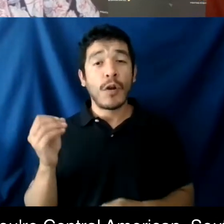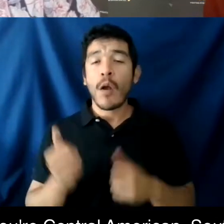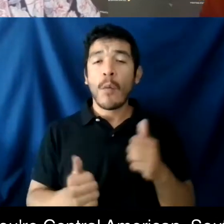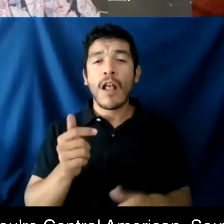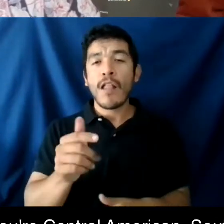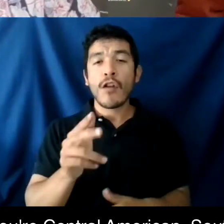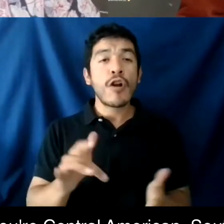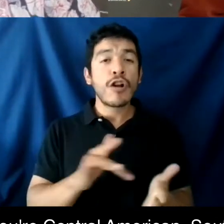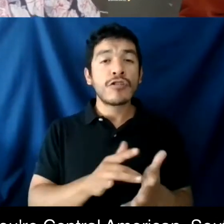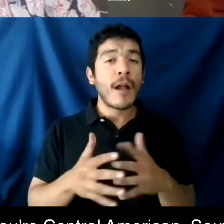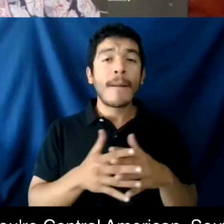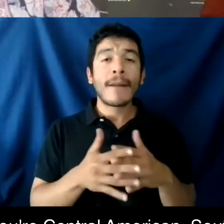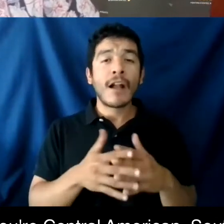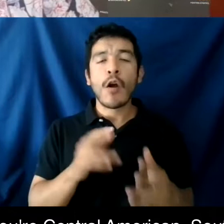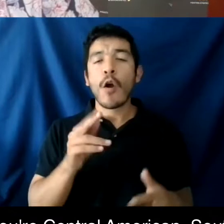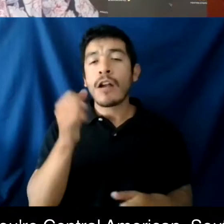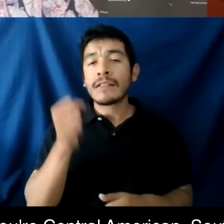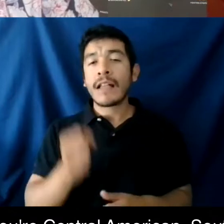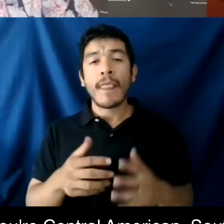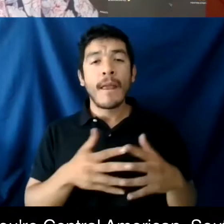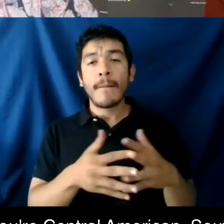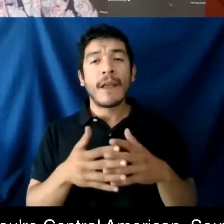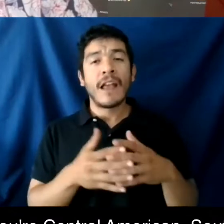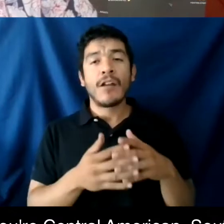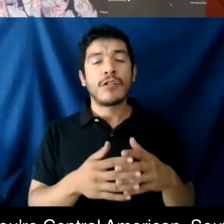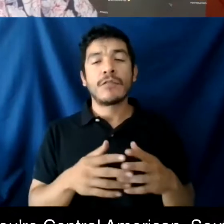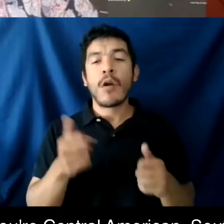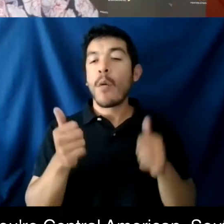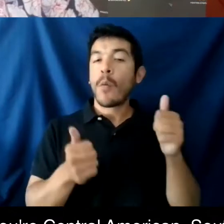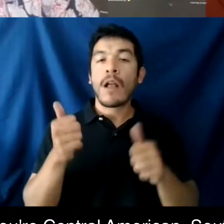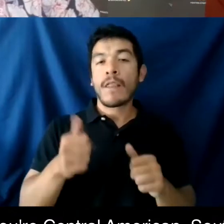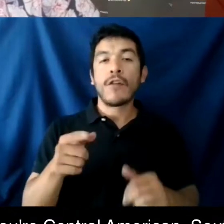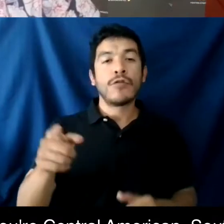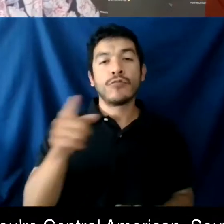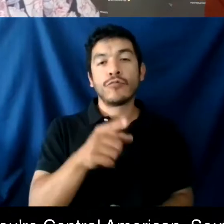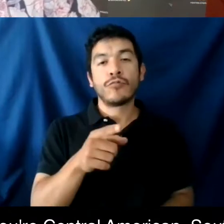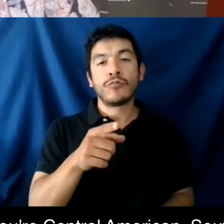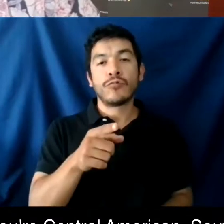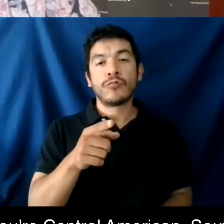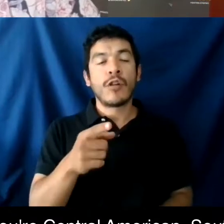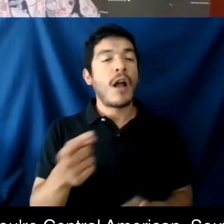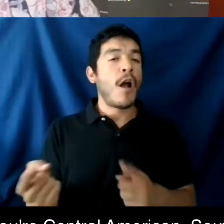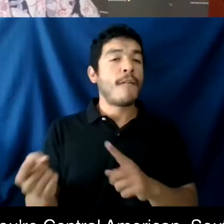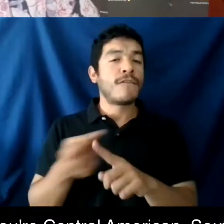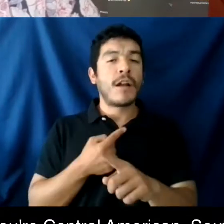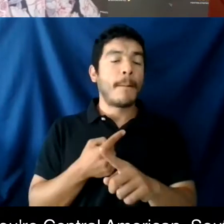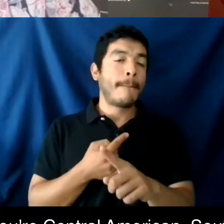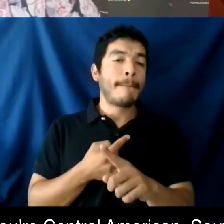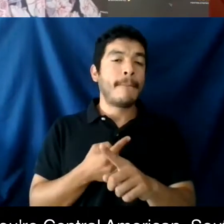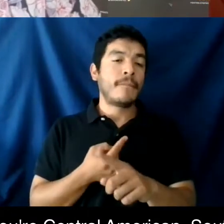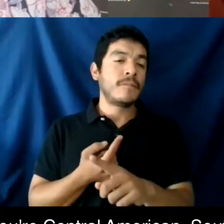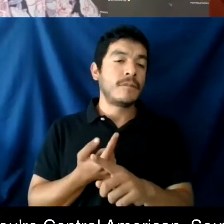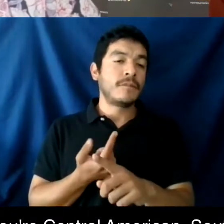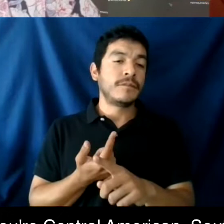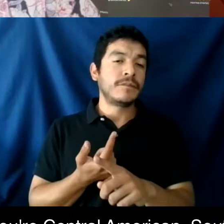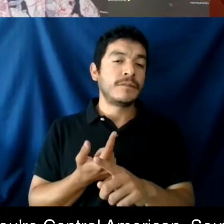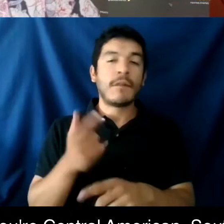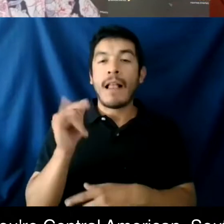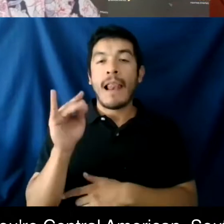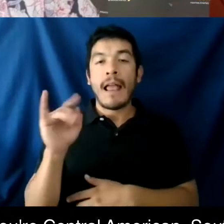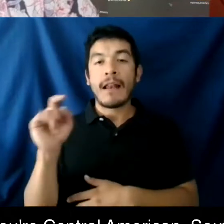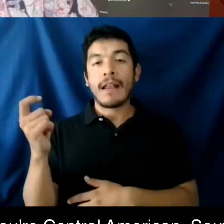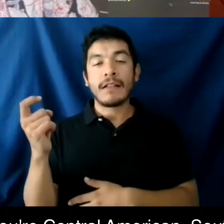Central American, South American, whether you come from a